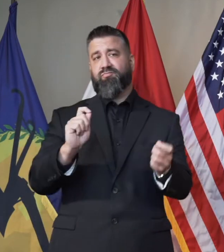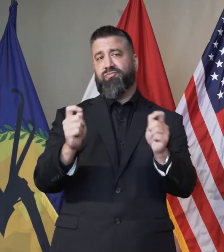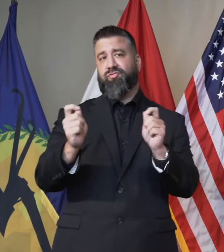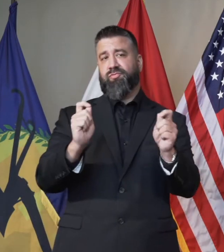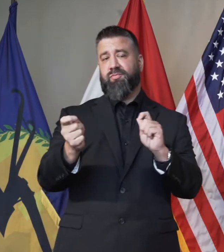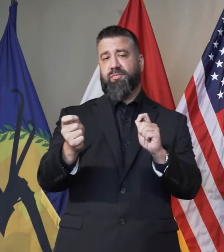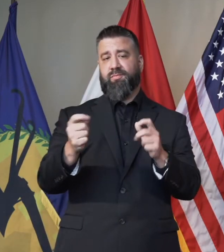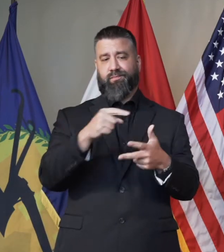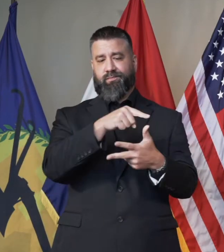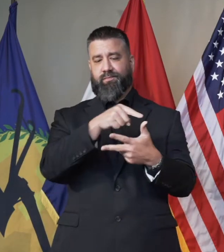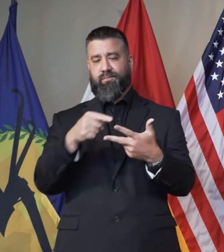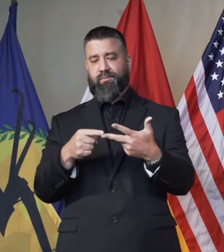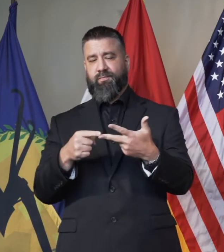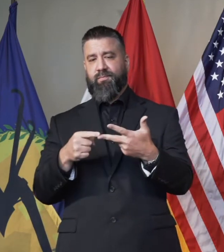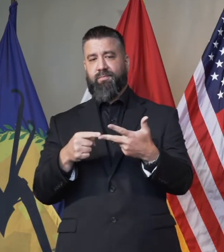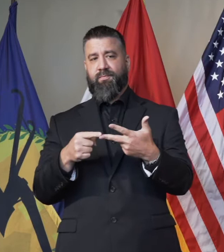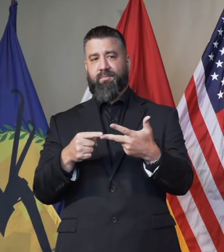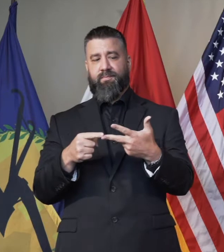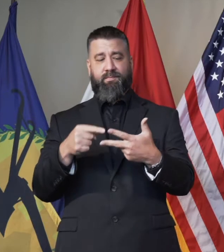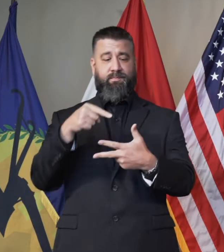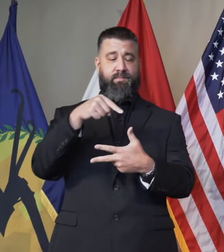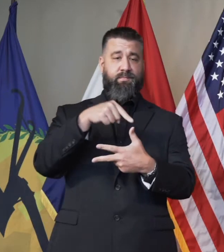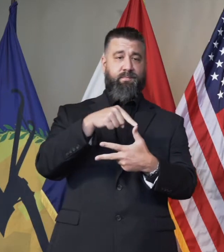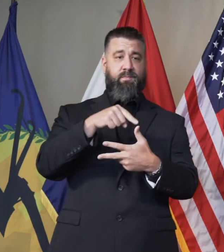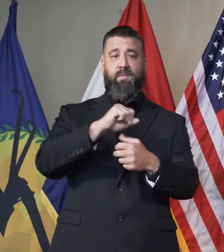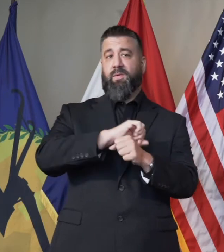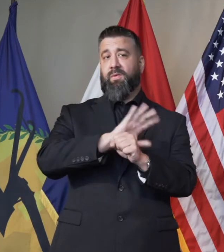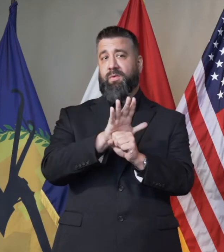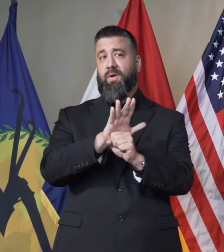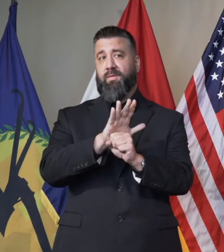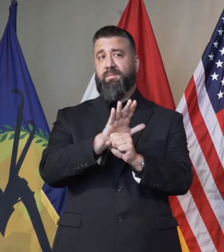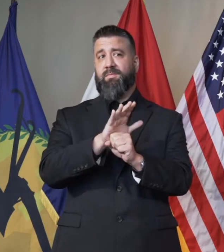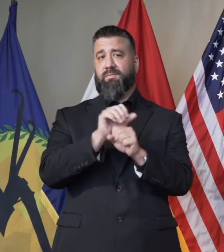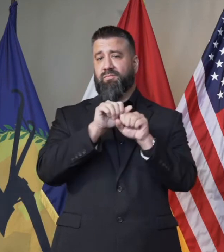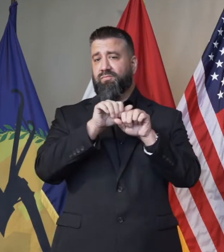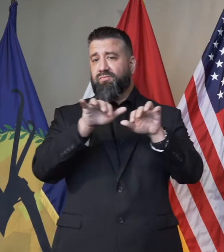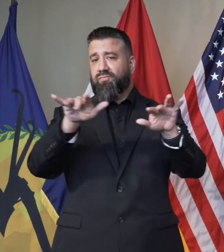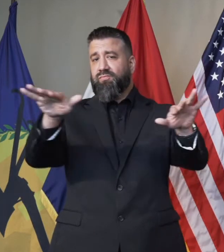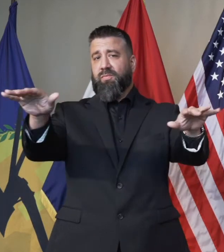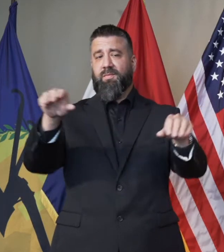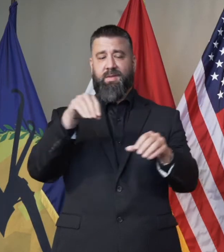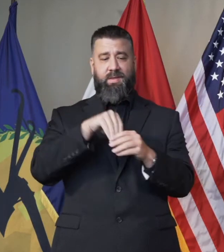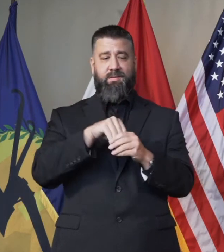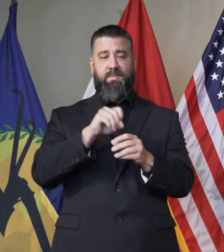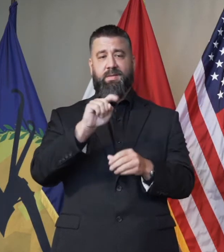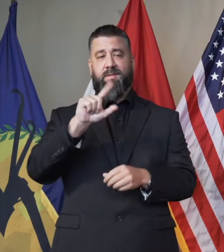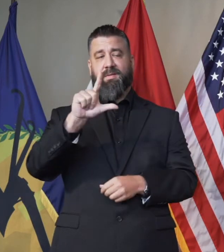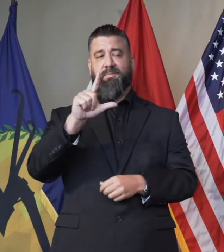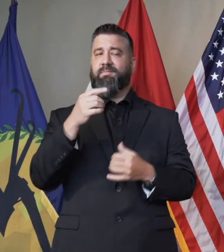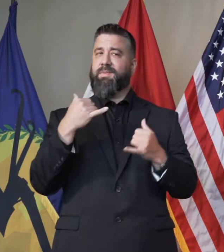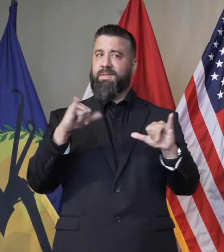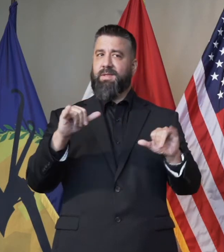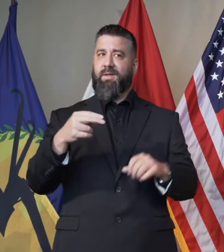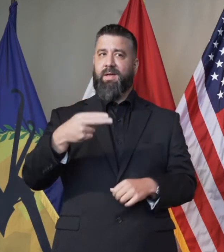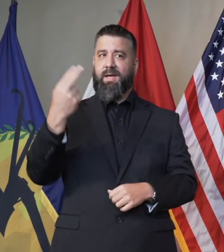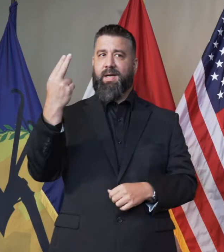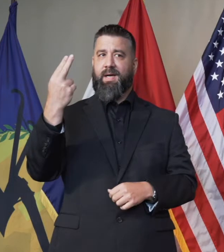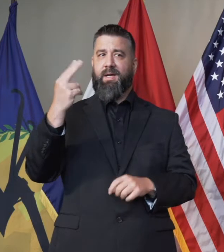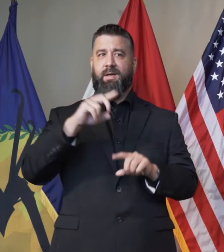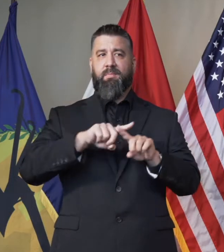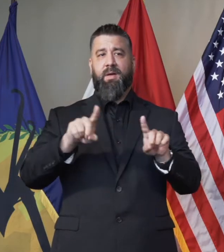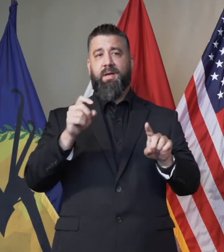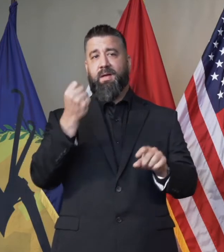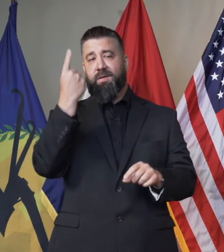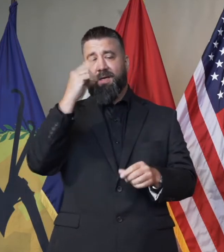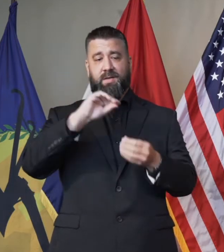While COVID-19 transmission in St. Louis County is still too high, it's fairly stable, with hospitalizations